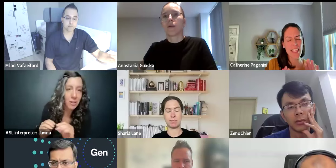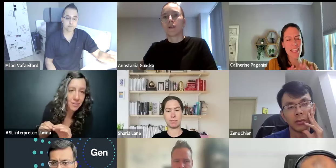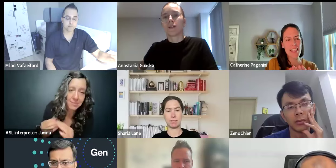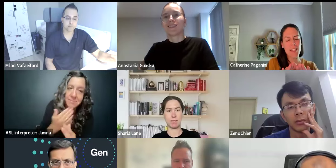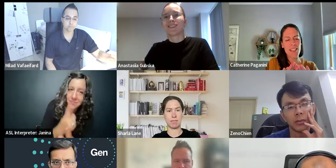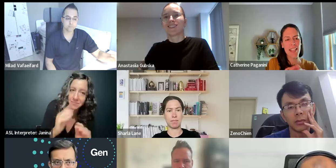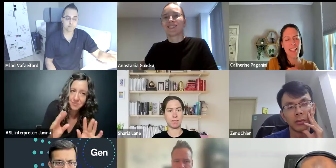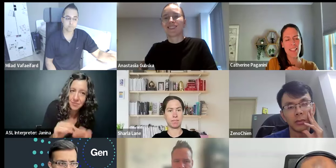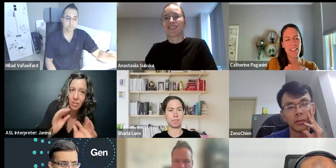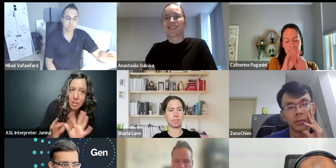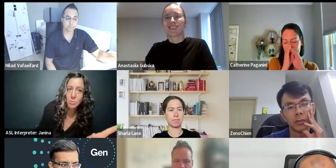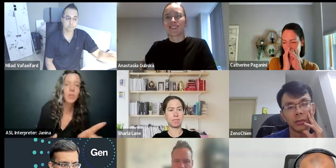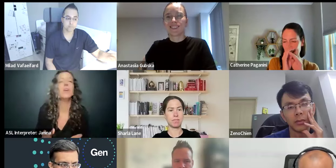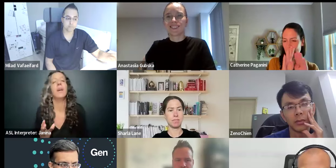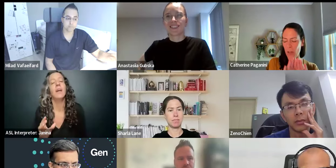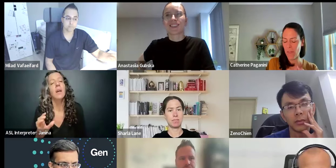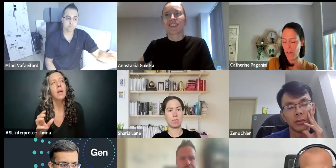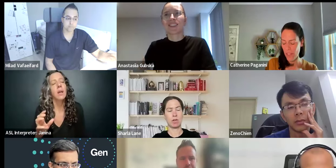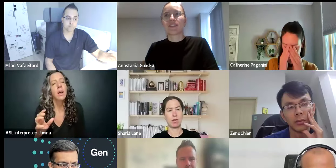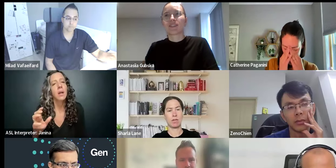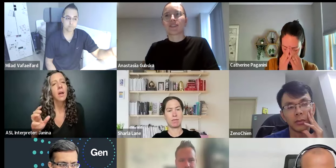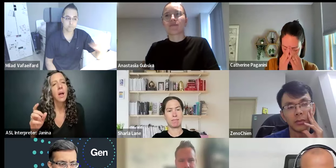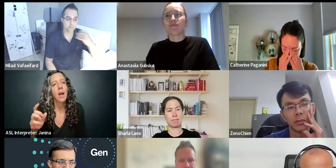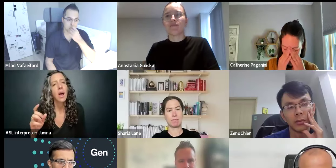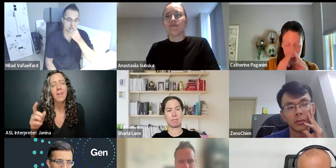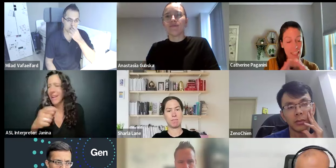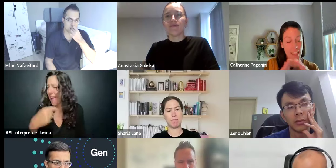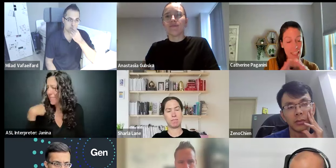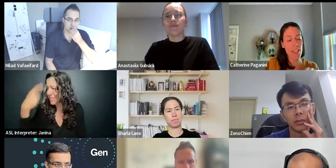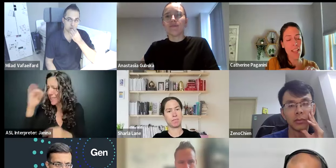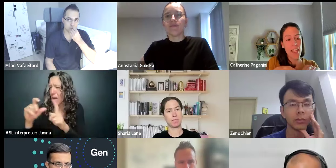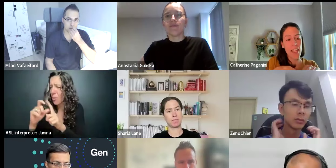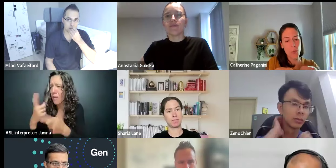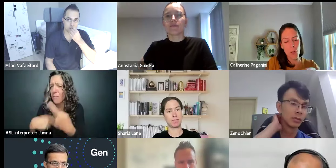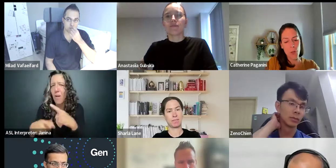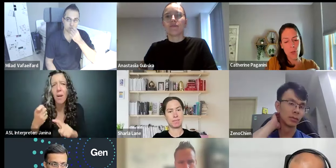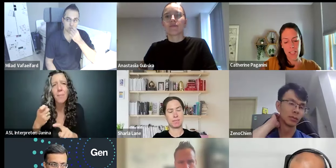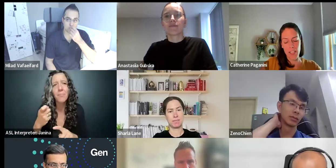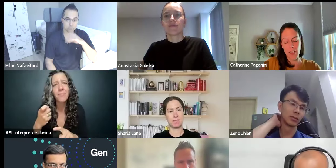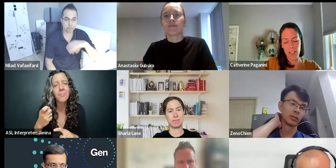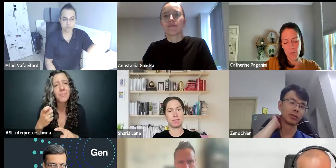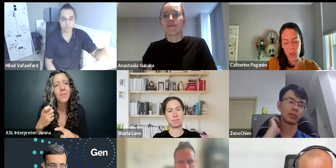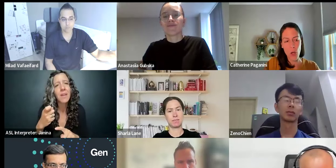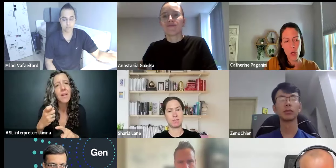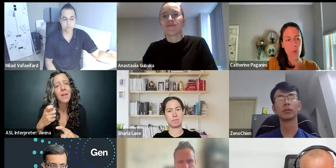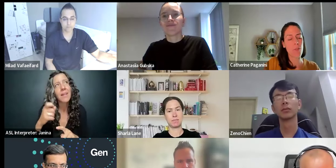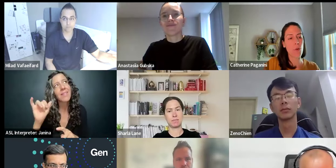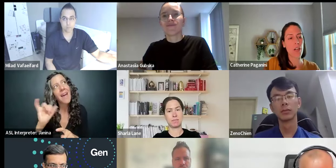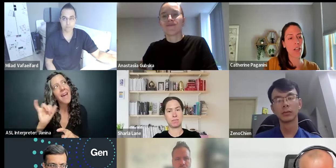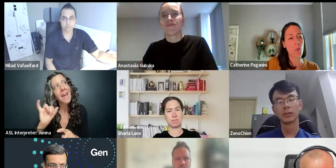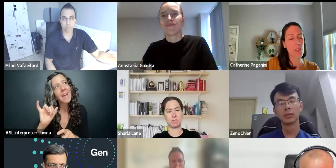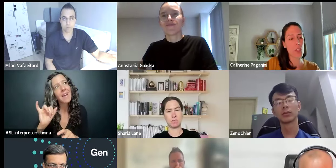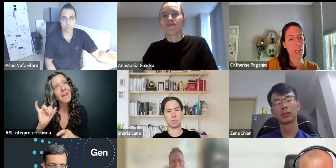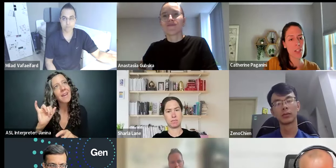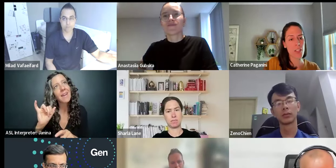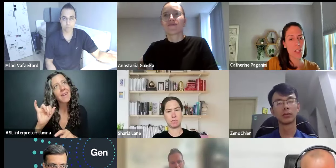Thank you for clarifying. Yeah, so I think it is that in the, I think it comes from the what's it called, in the sideways, that you put like you lower